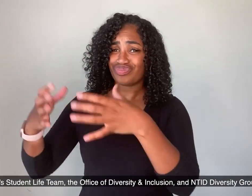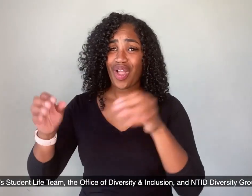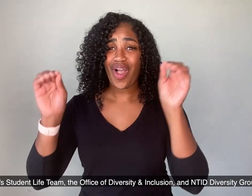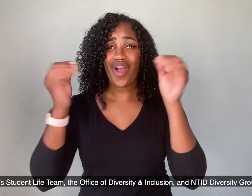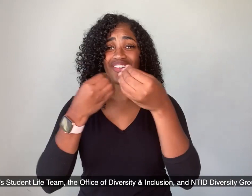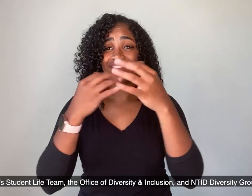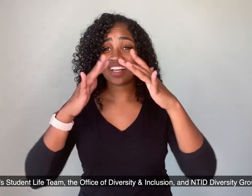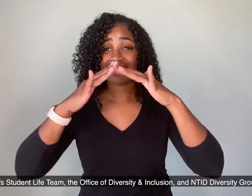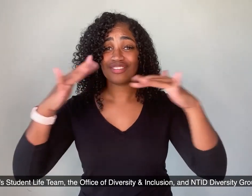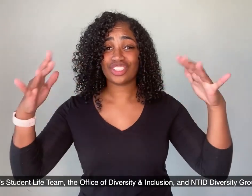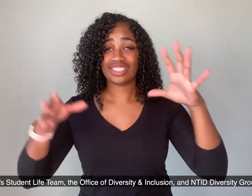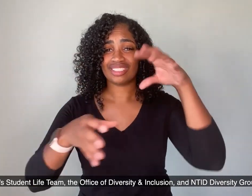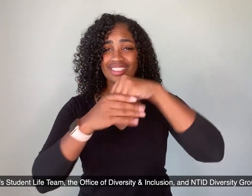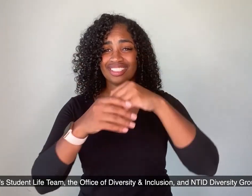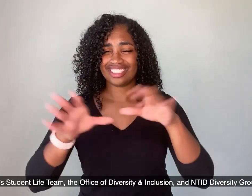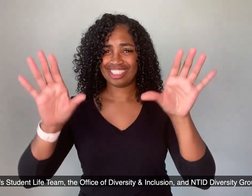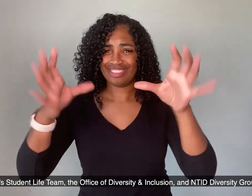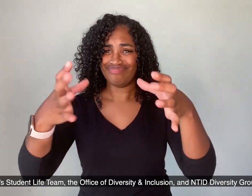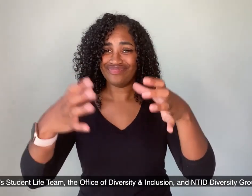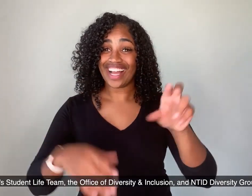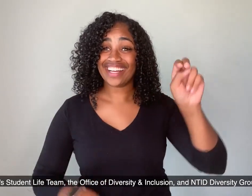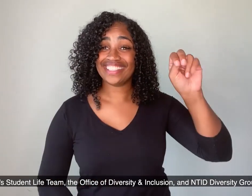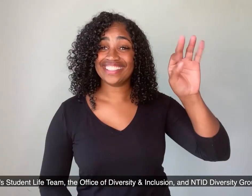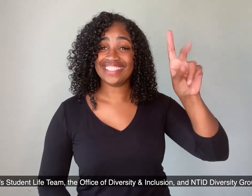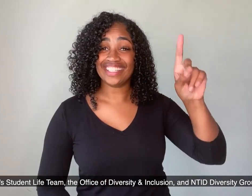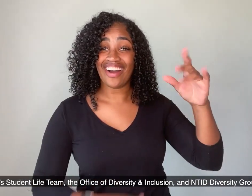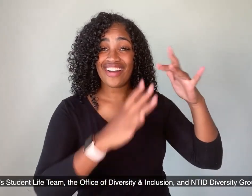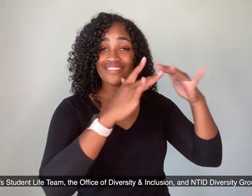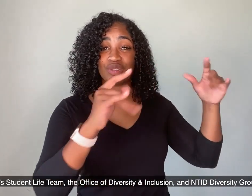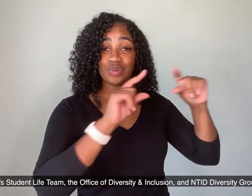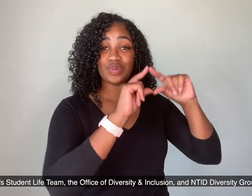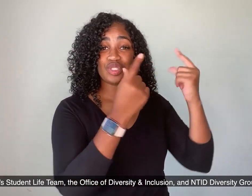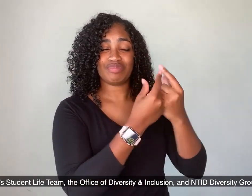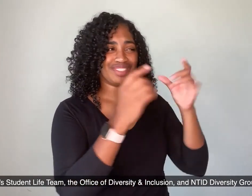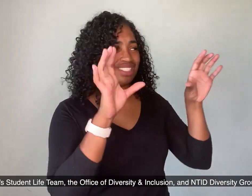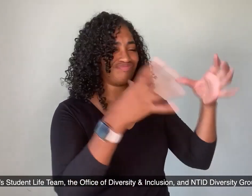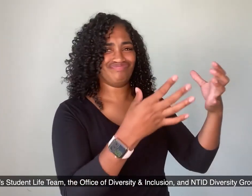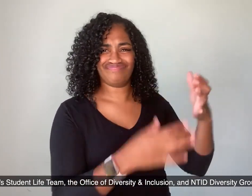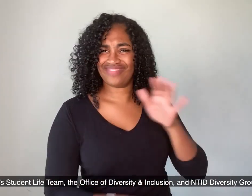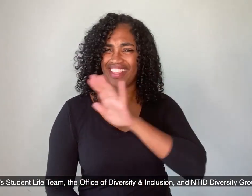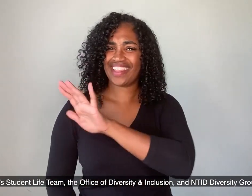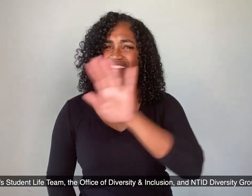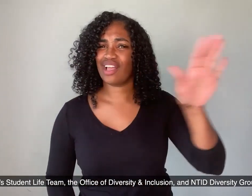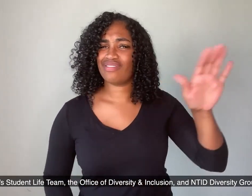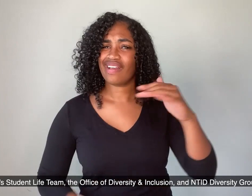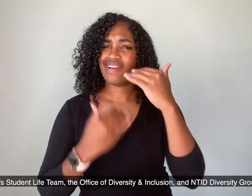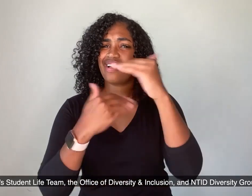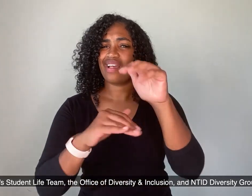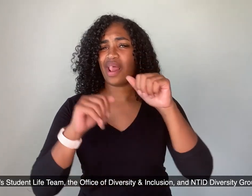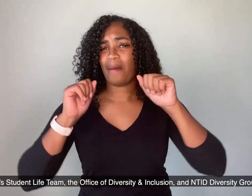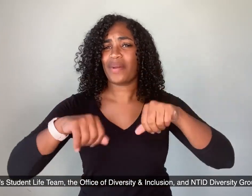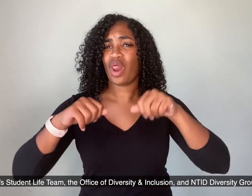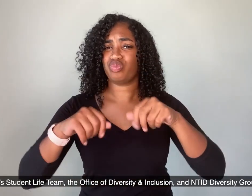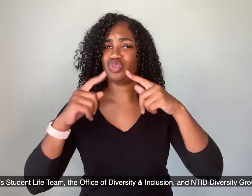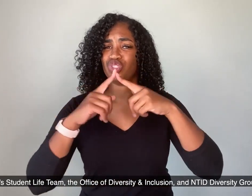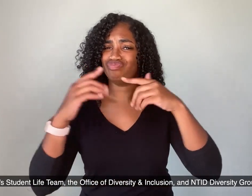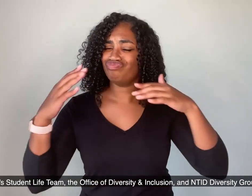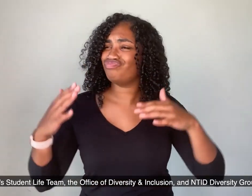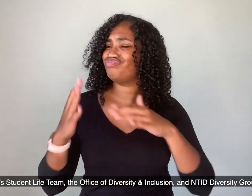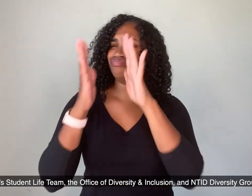NTID's Student Life Team, the Office of Diversity and Inclusion, and NTID's Diversity Group to effectively address priorities